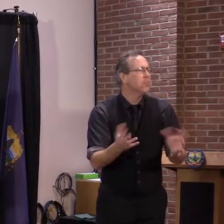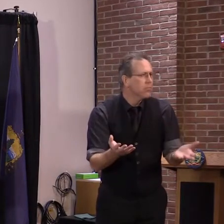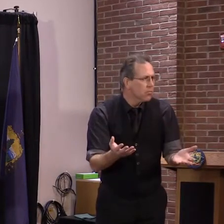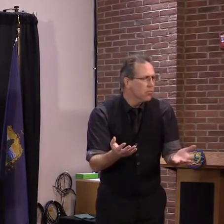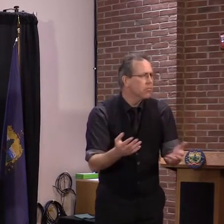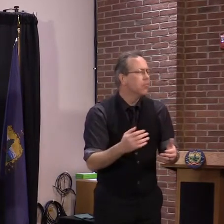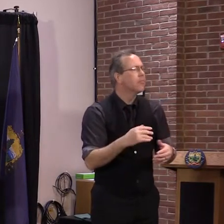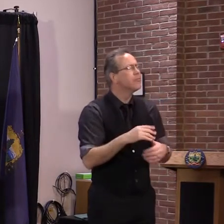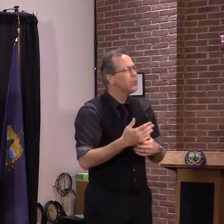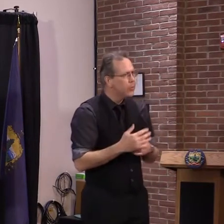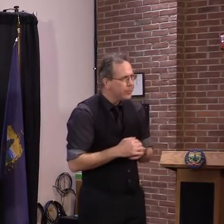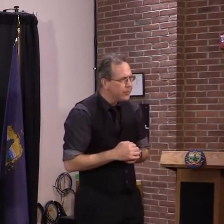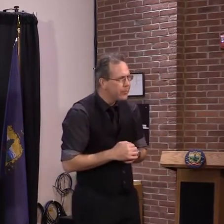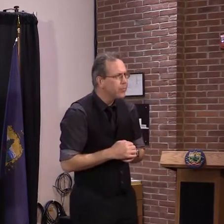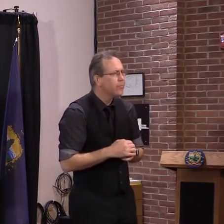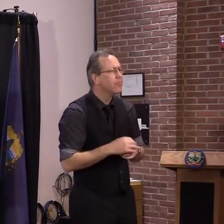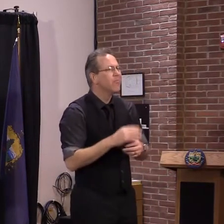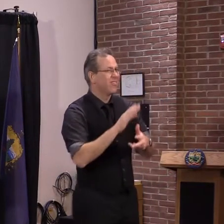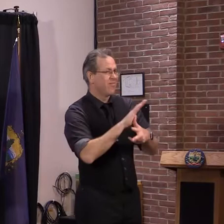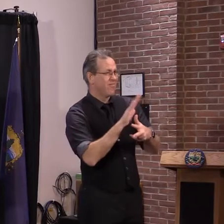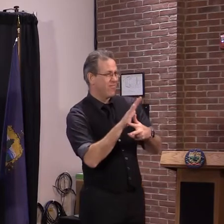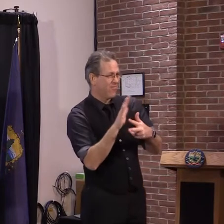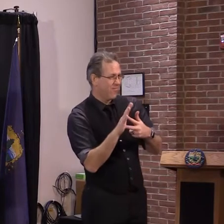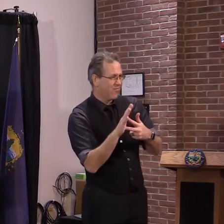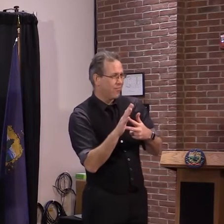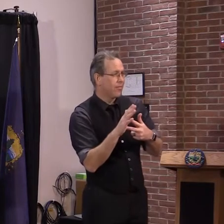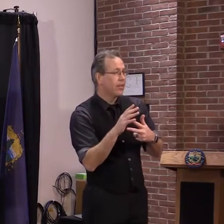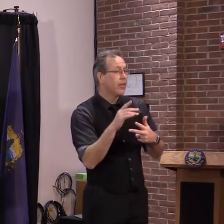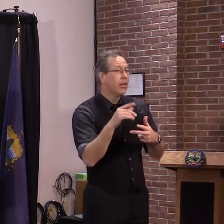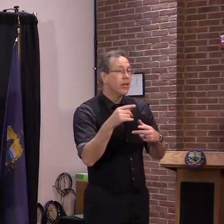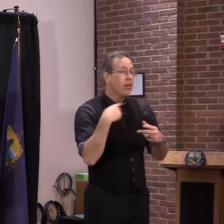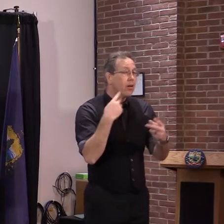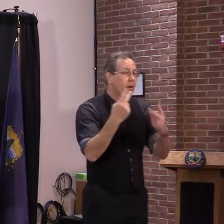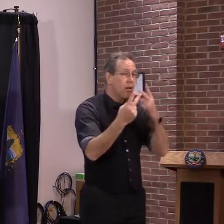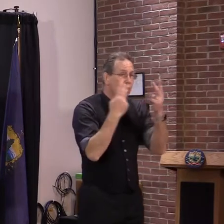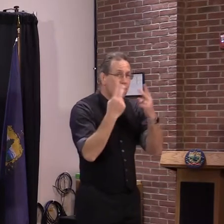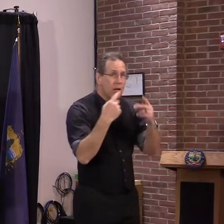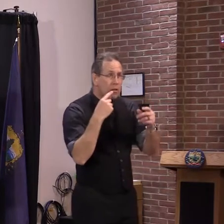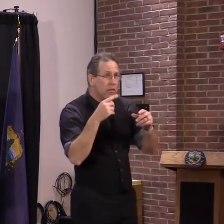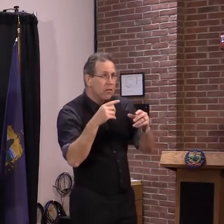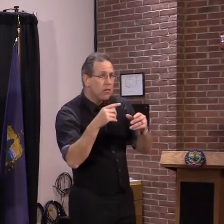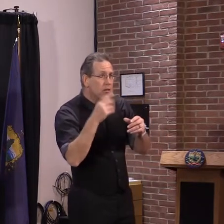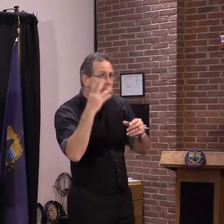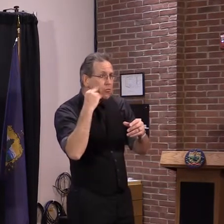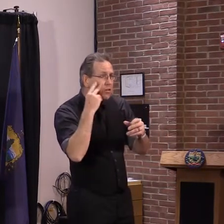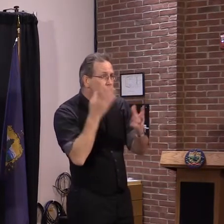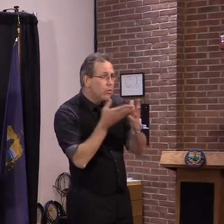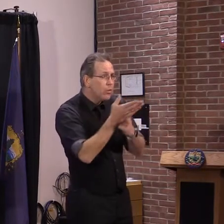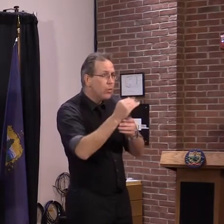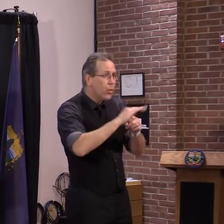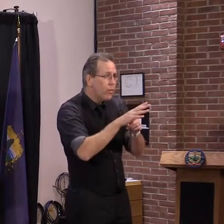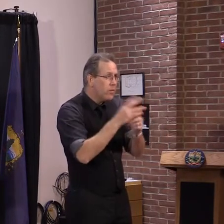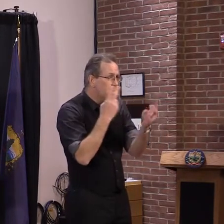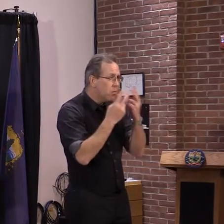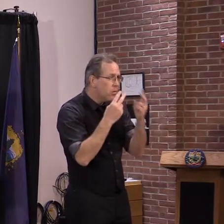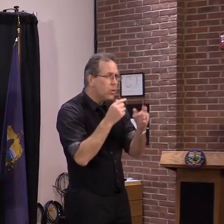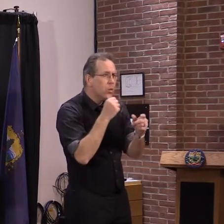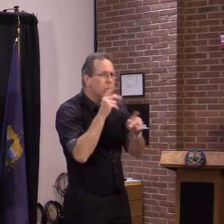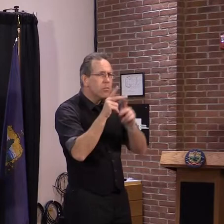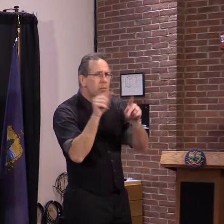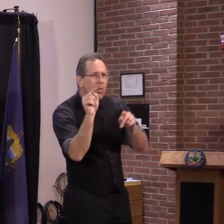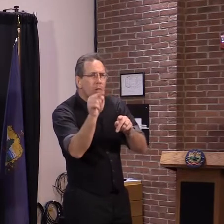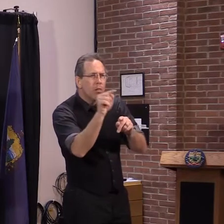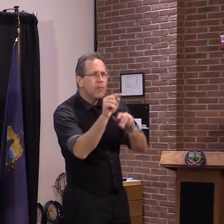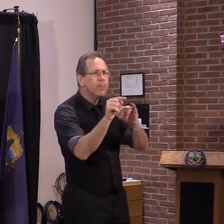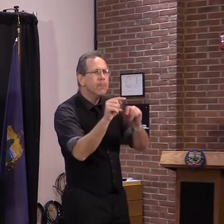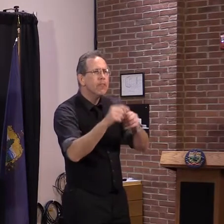third, we have experience with this virus, even though it has changed, so we know who is at most risk.